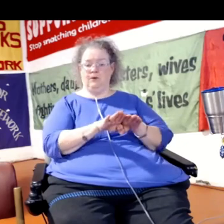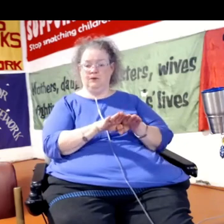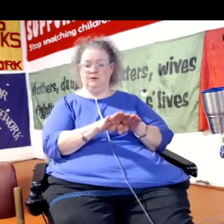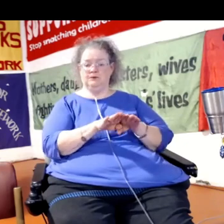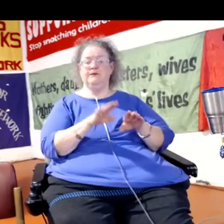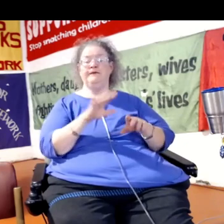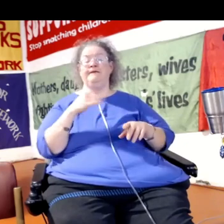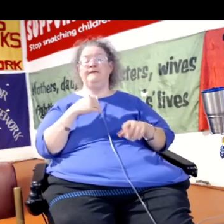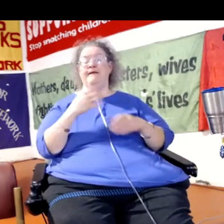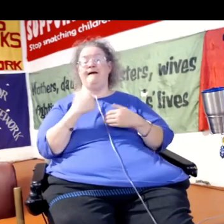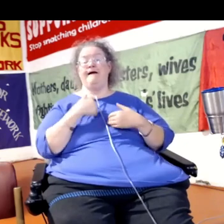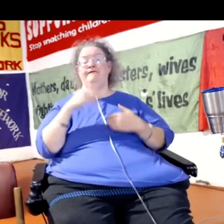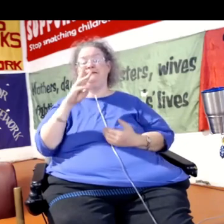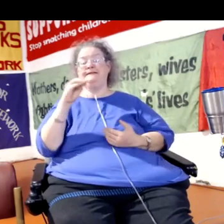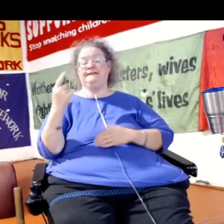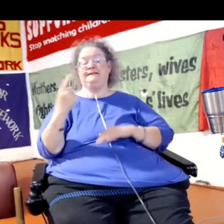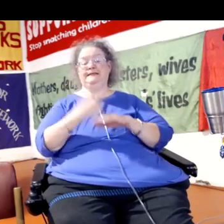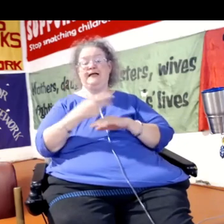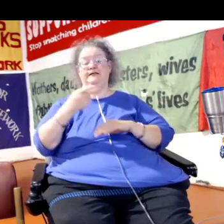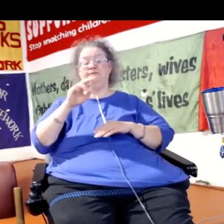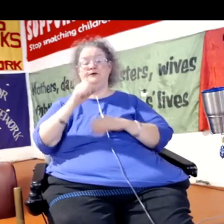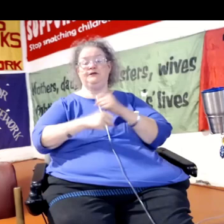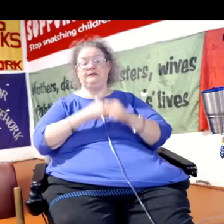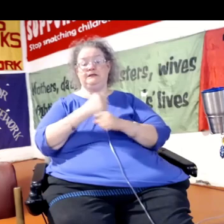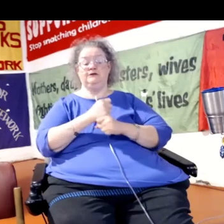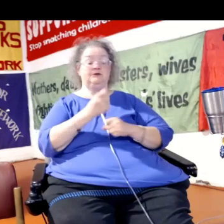year. If a child is very ill.